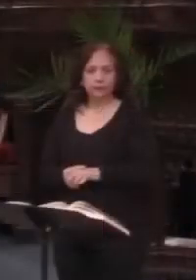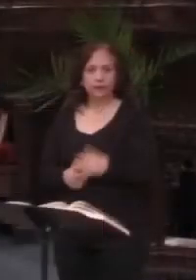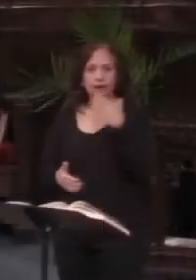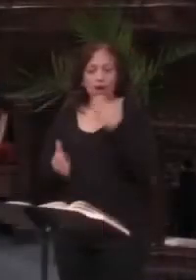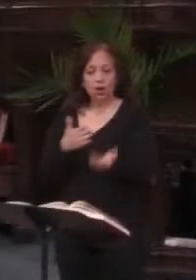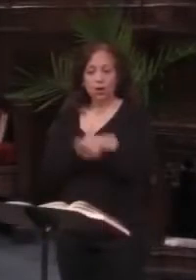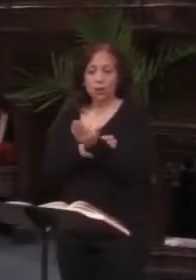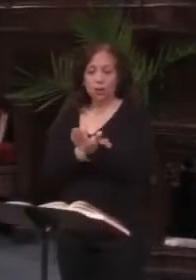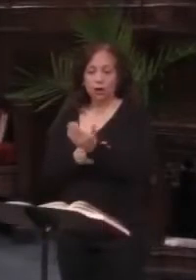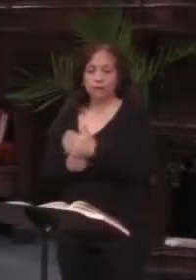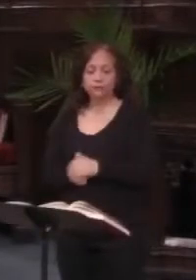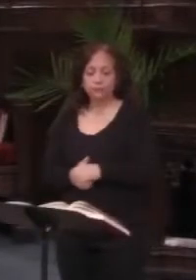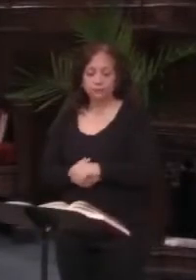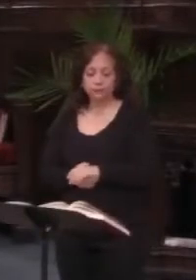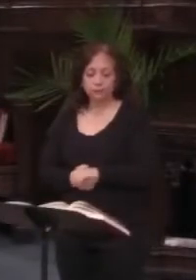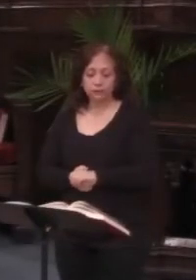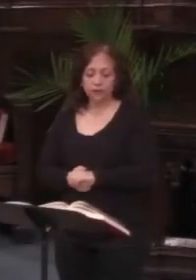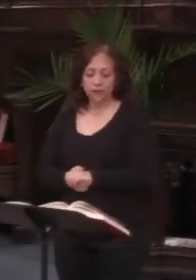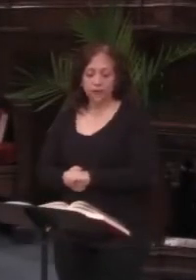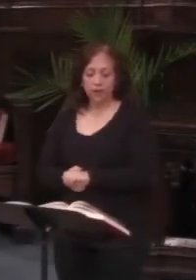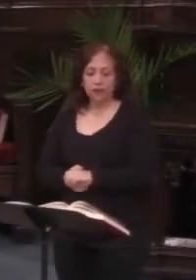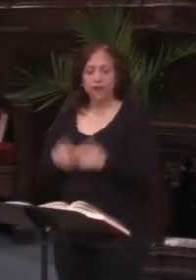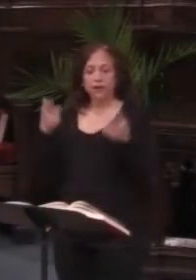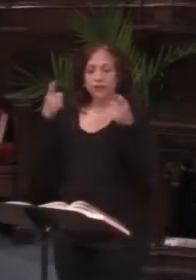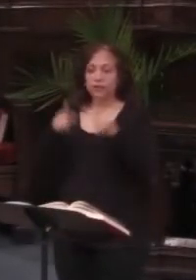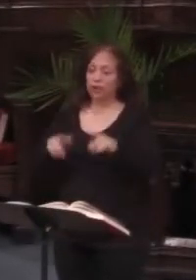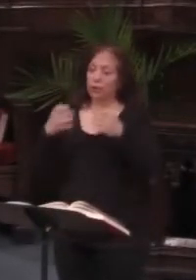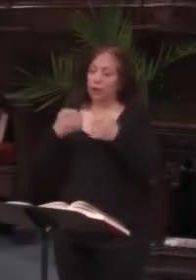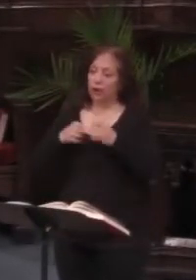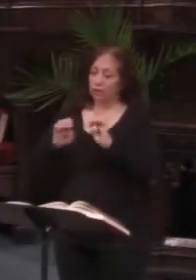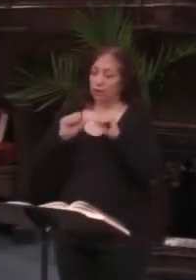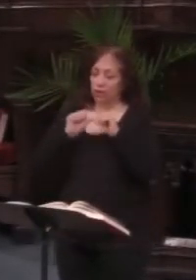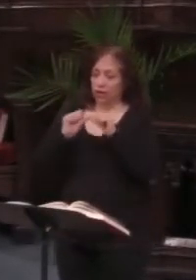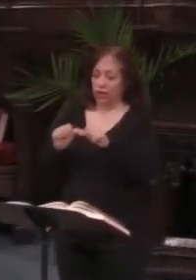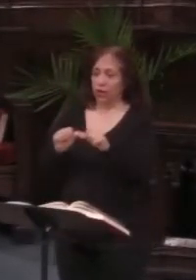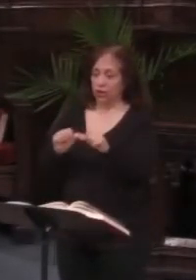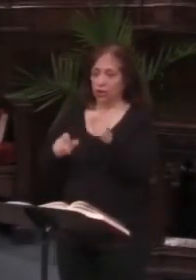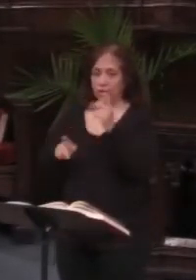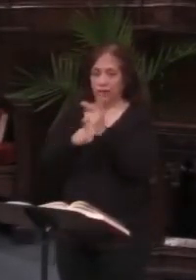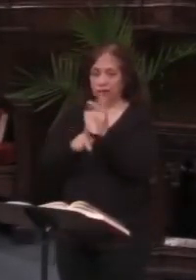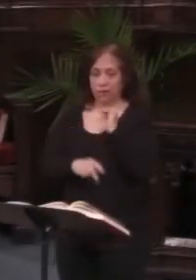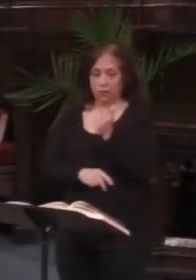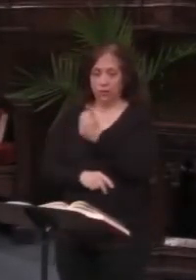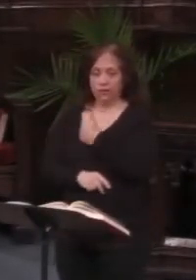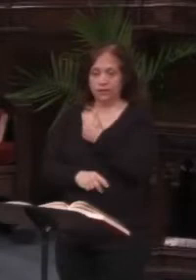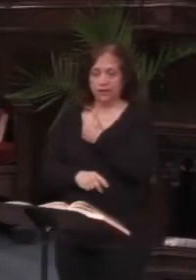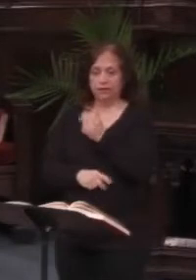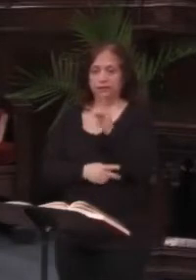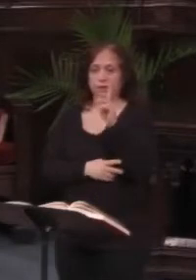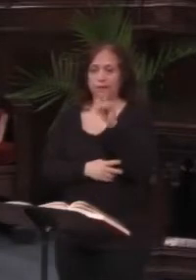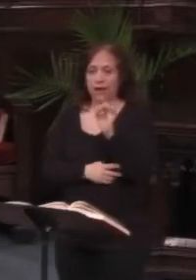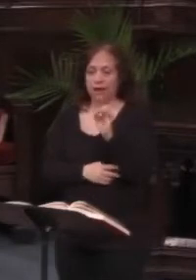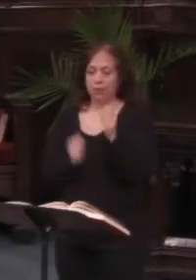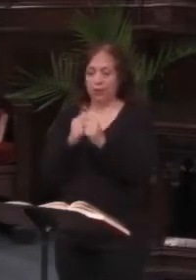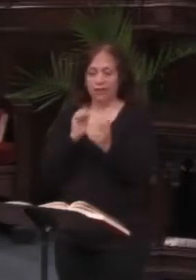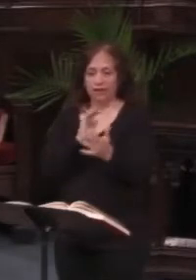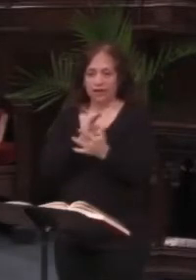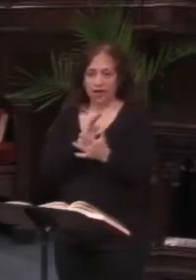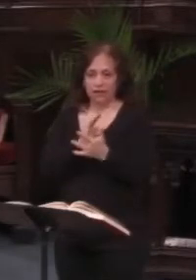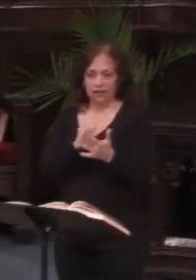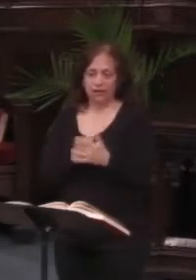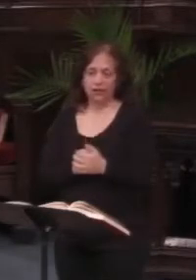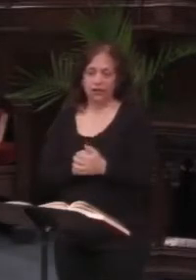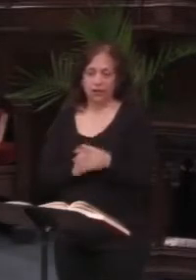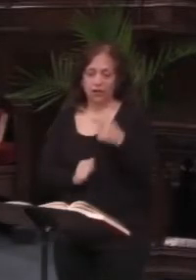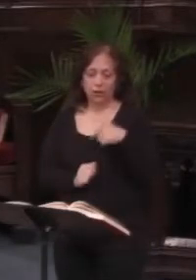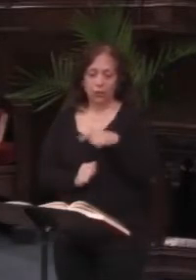Good morning. So, in an effort to continue to keep ourselves up to date with technology,